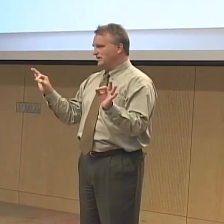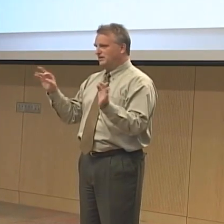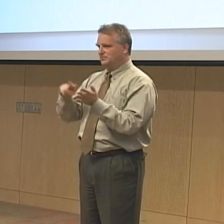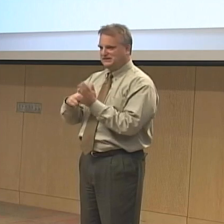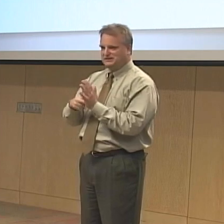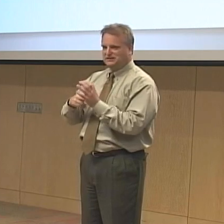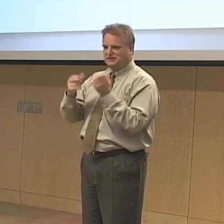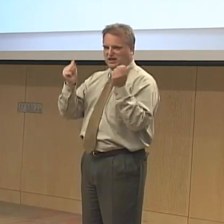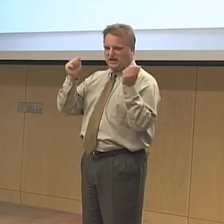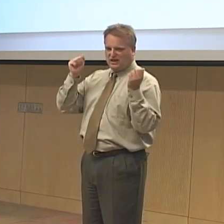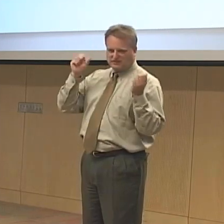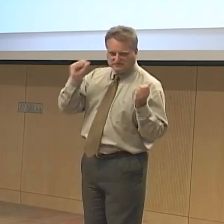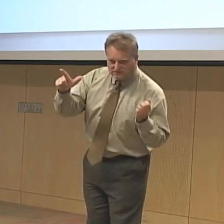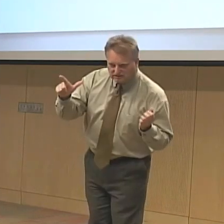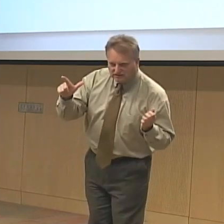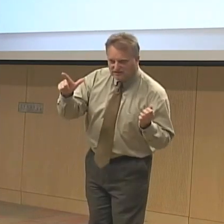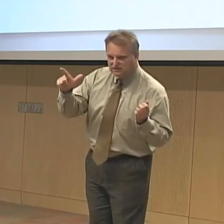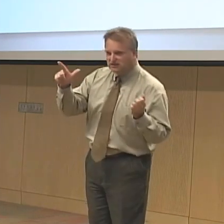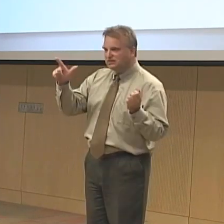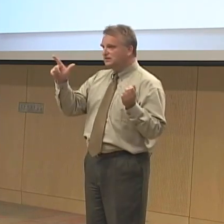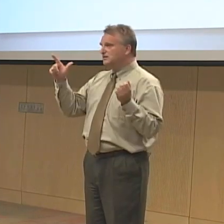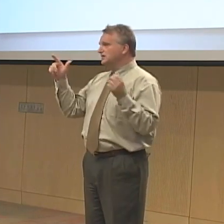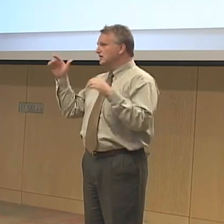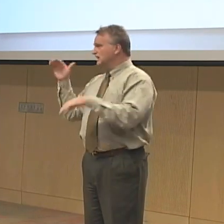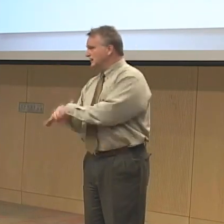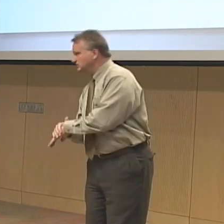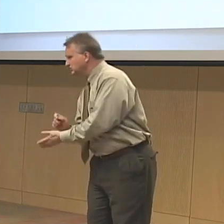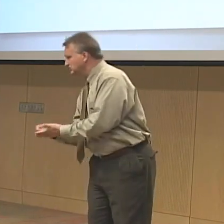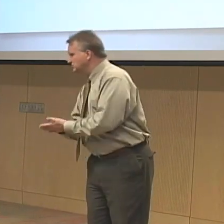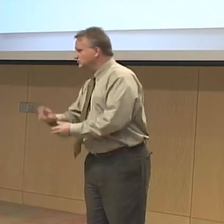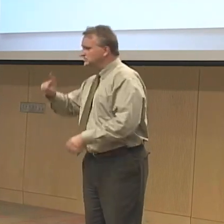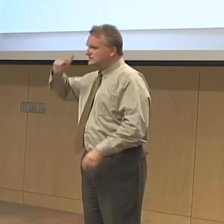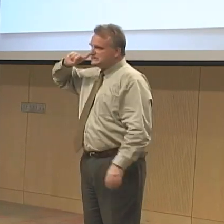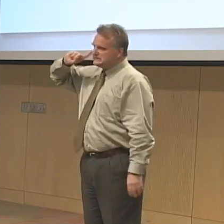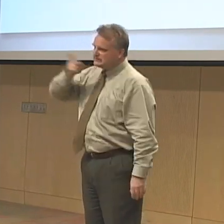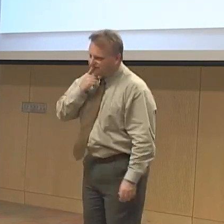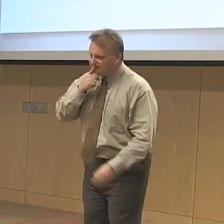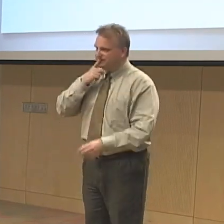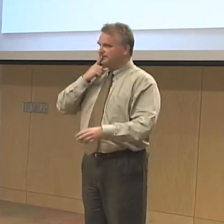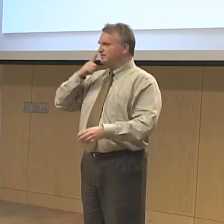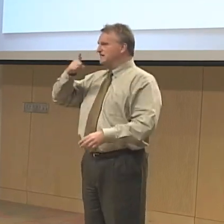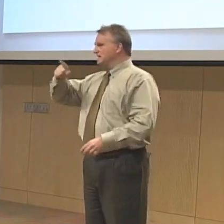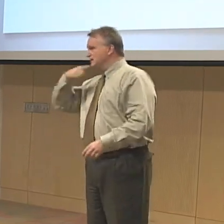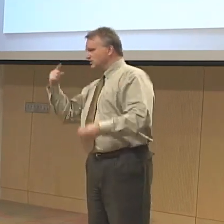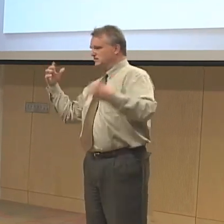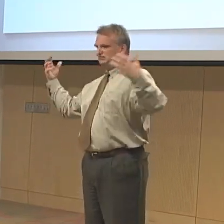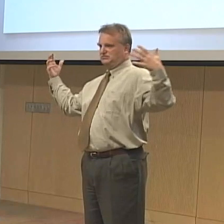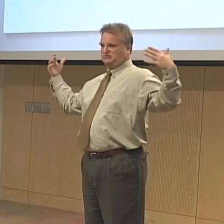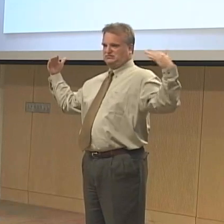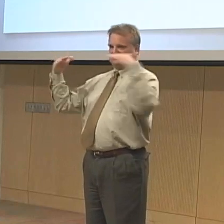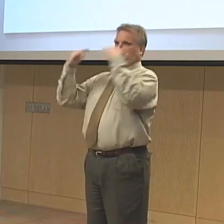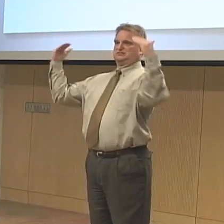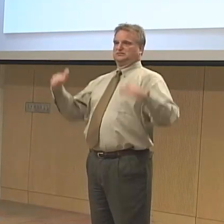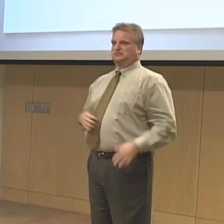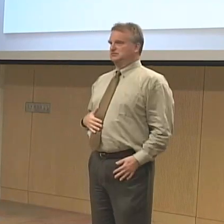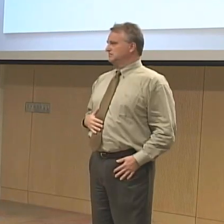meaning American Sign Language and English are giving the same support. Hearing and deaf people are working